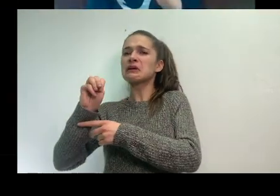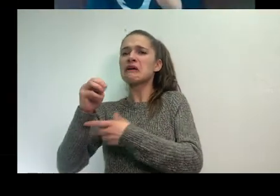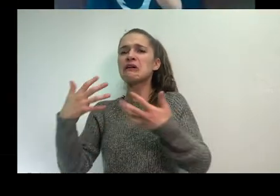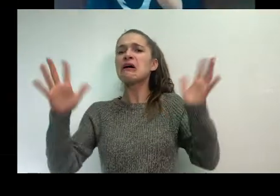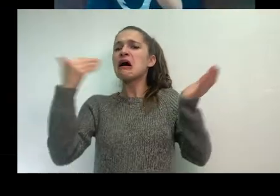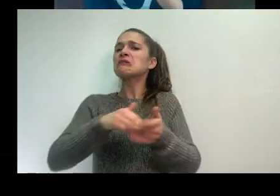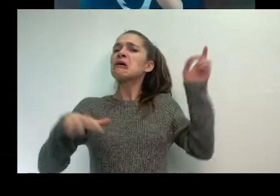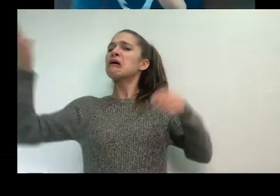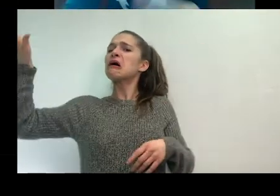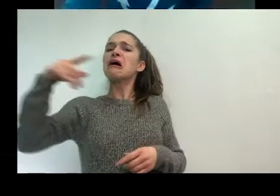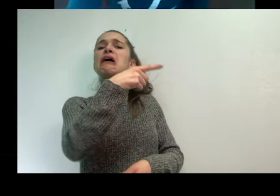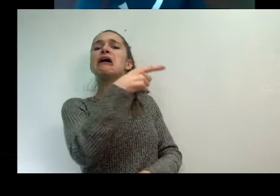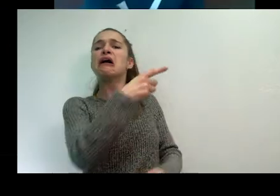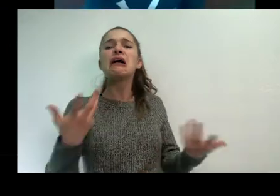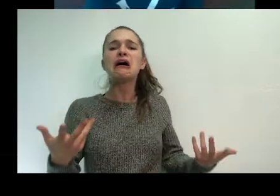again.